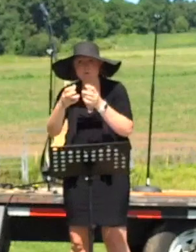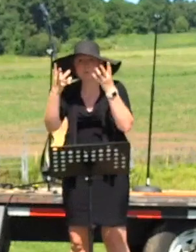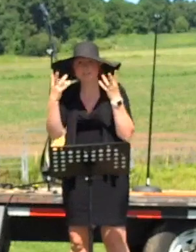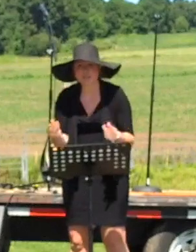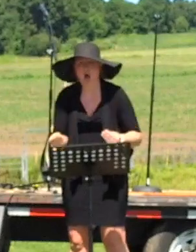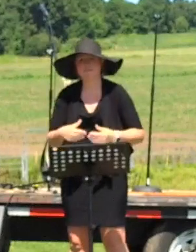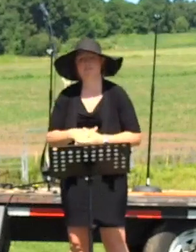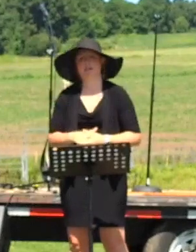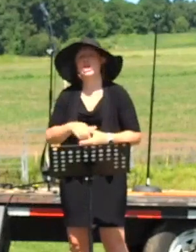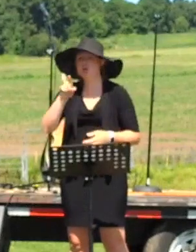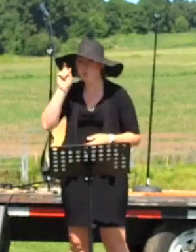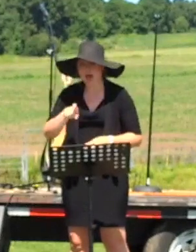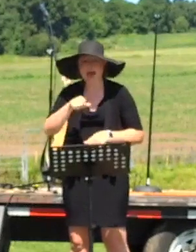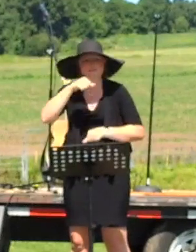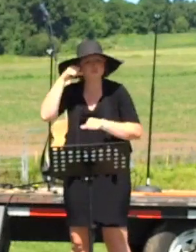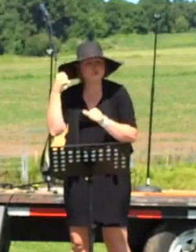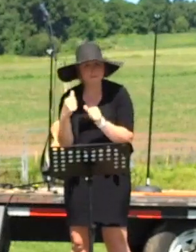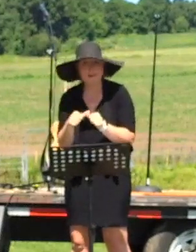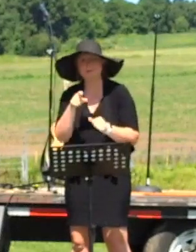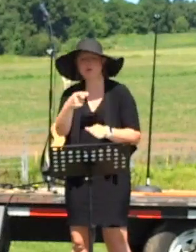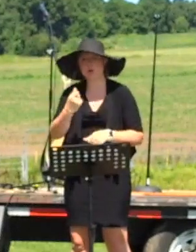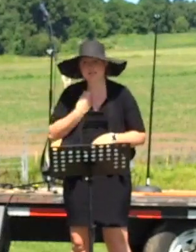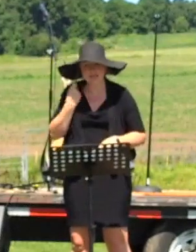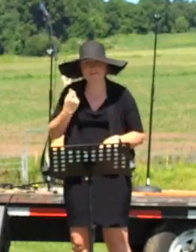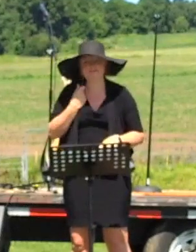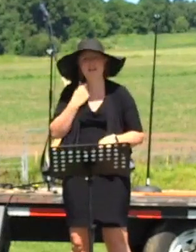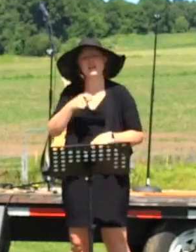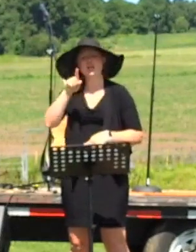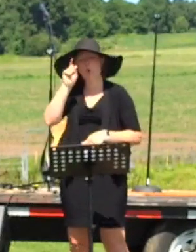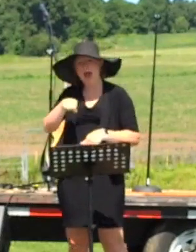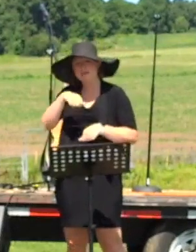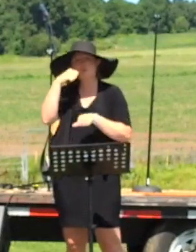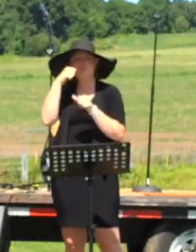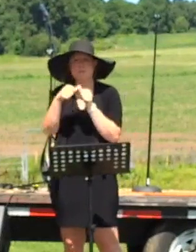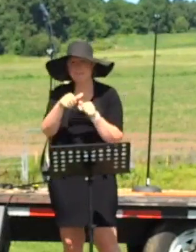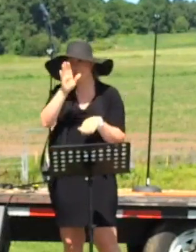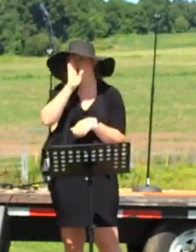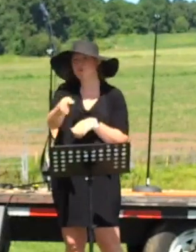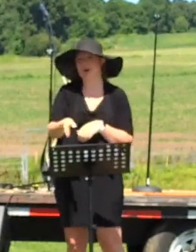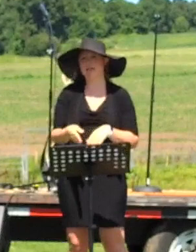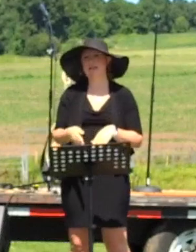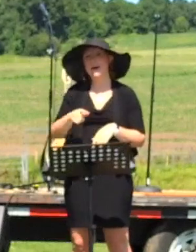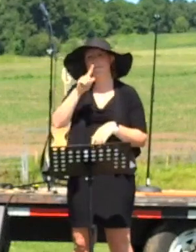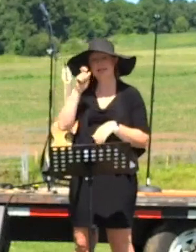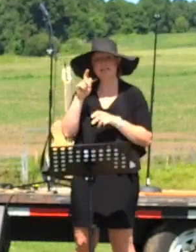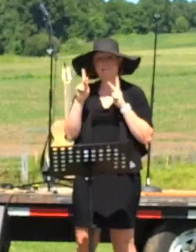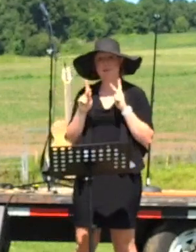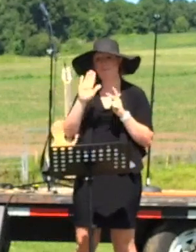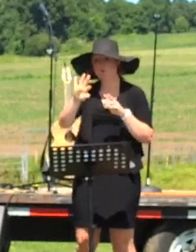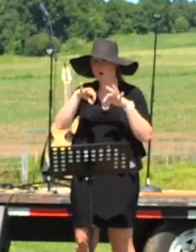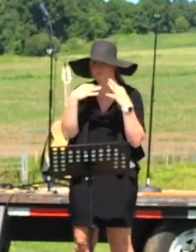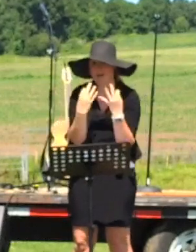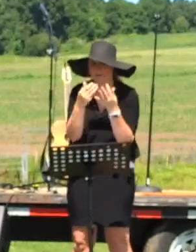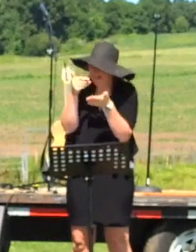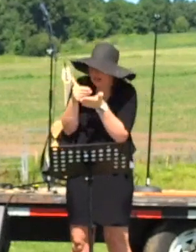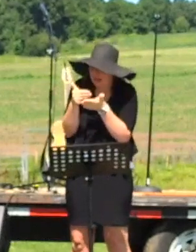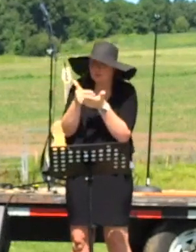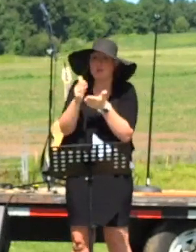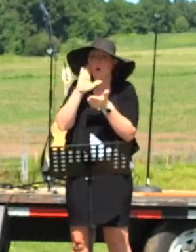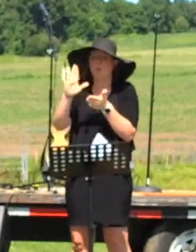that, particularly with those that you are closest to, because they will take the brunt of some of those